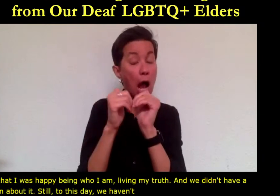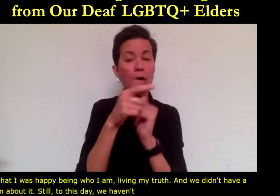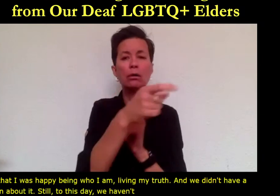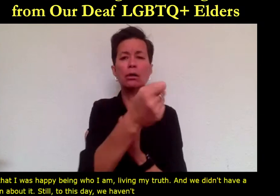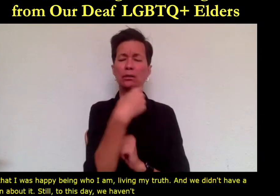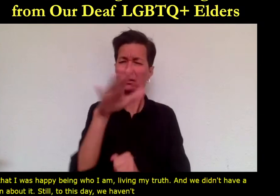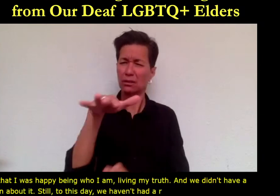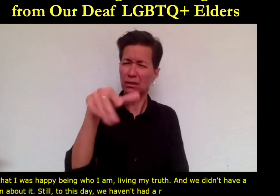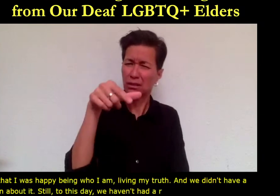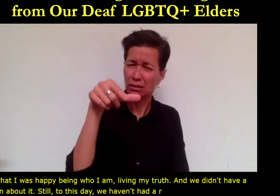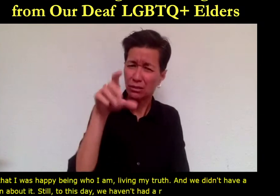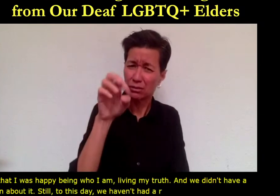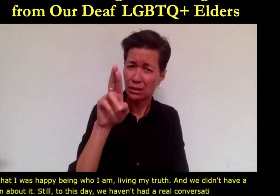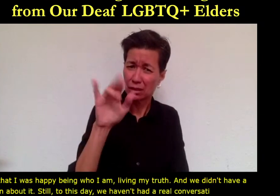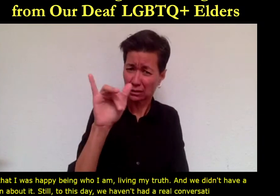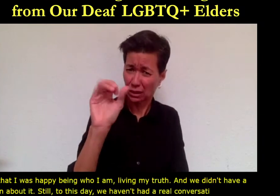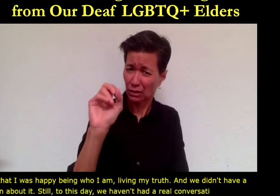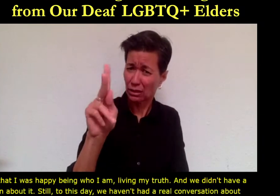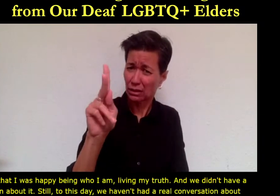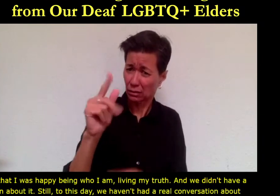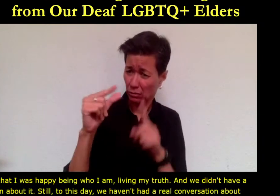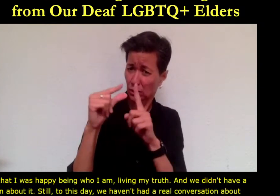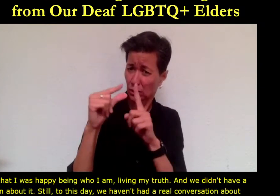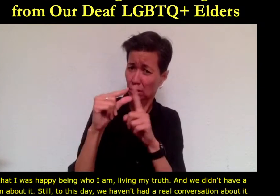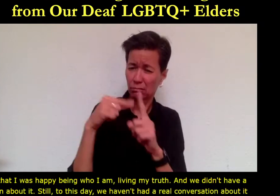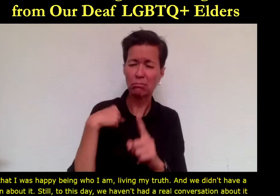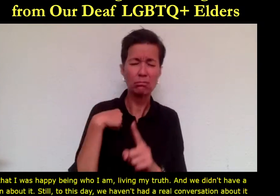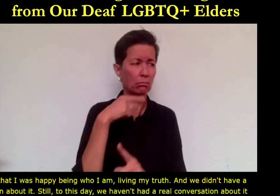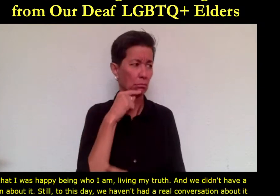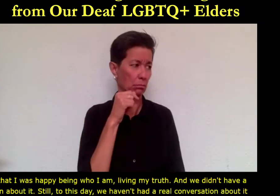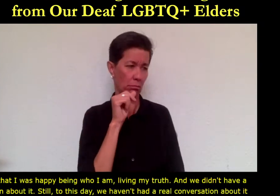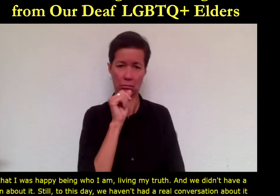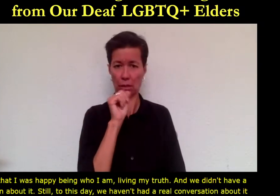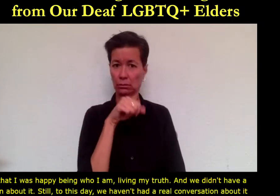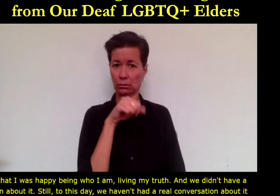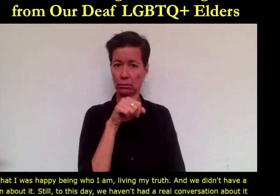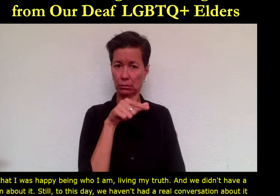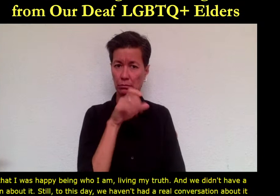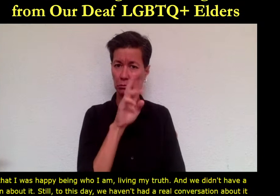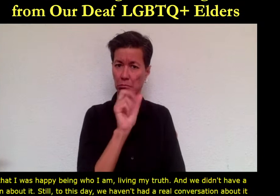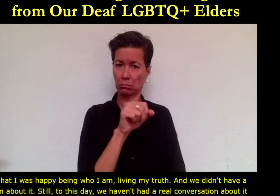her tried to have her have tried to tell her to be open-minded about things um